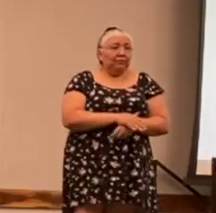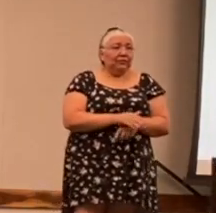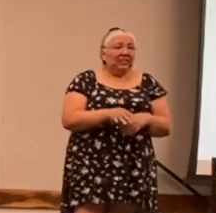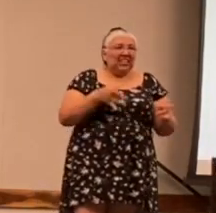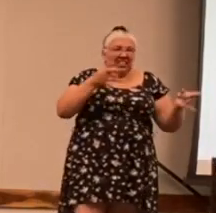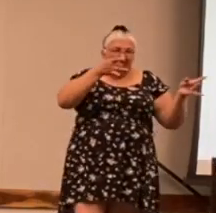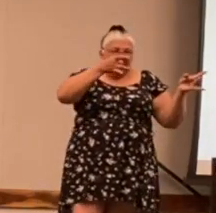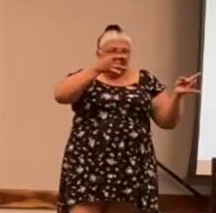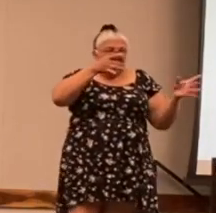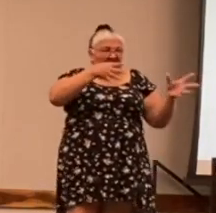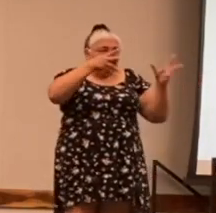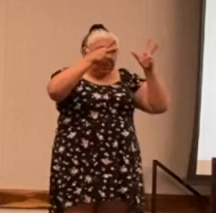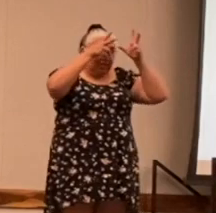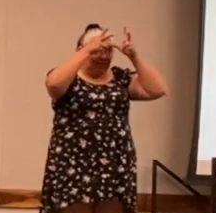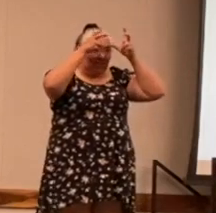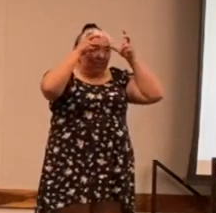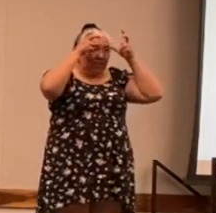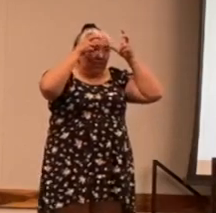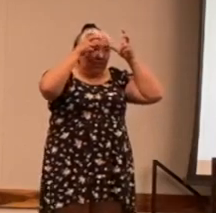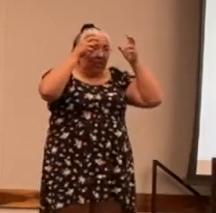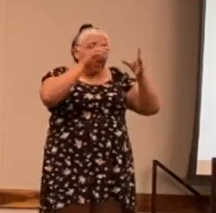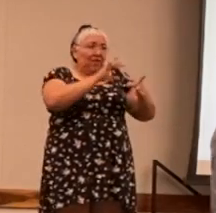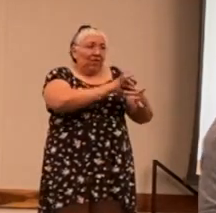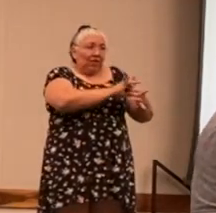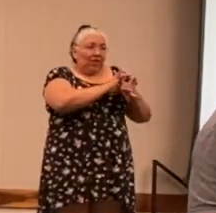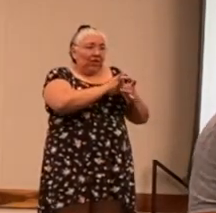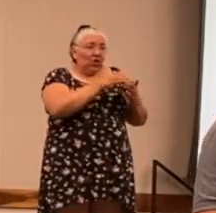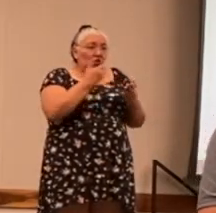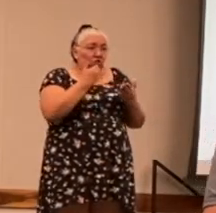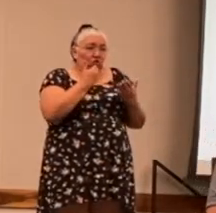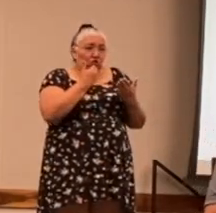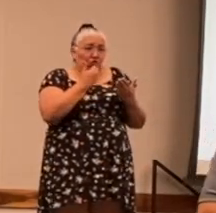detest evil. We're going to have to cling on to good.